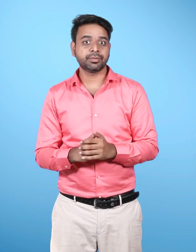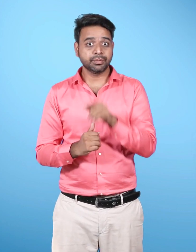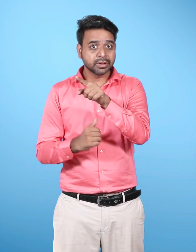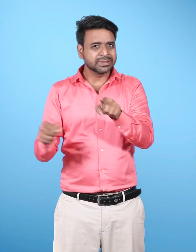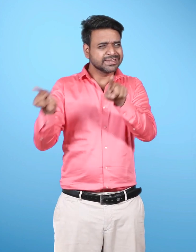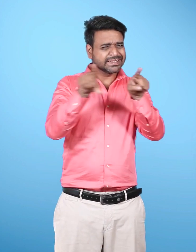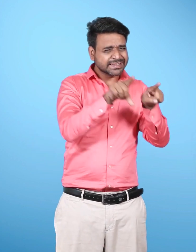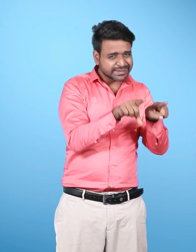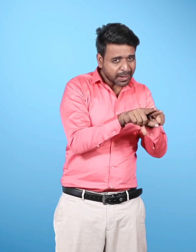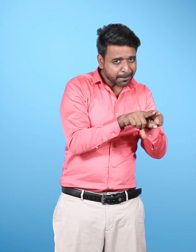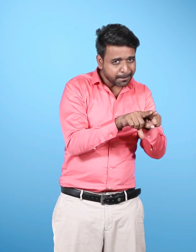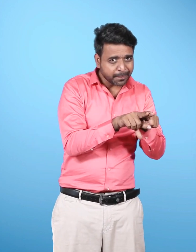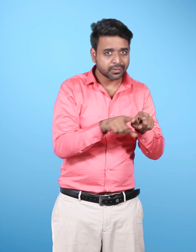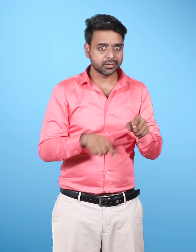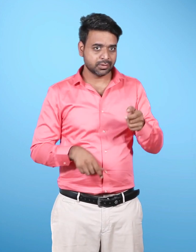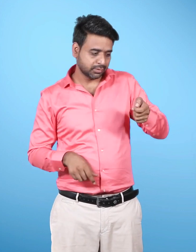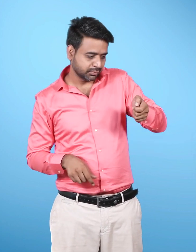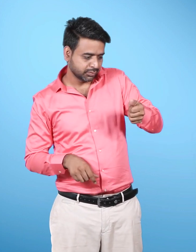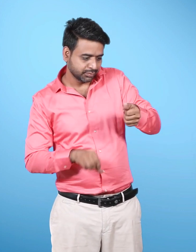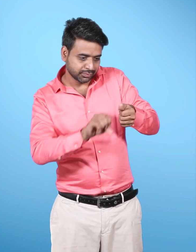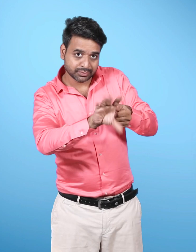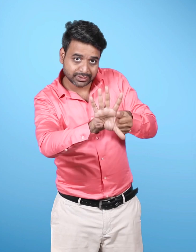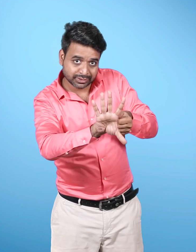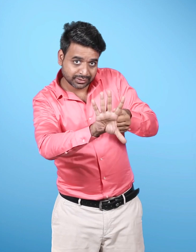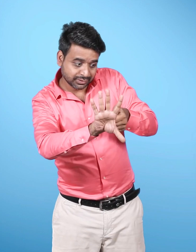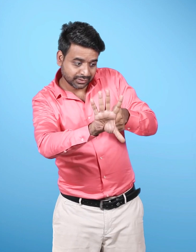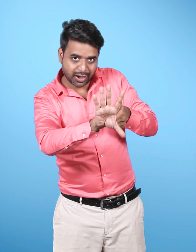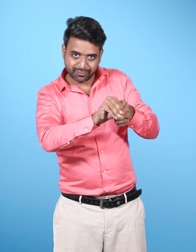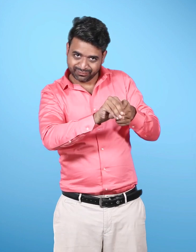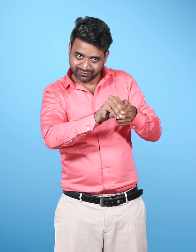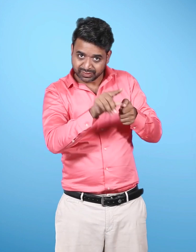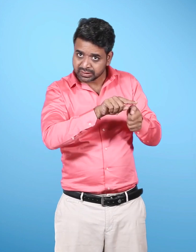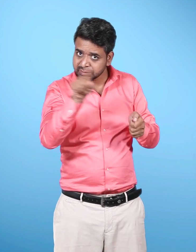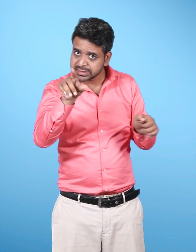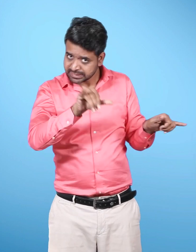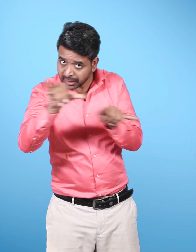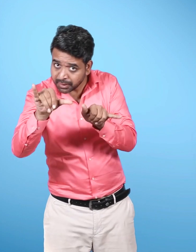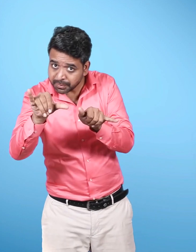Is this not similar to what you do when you switch your torch on or off?